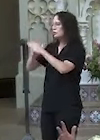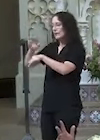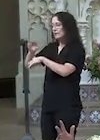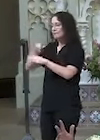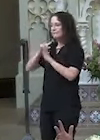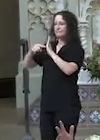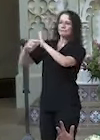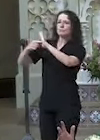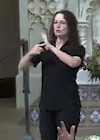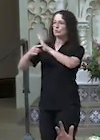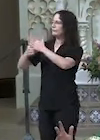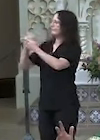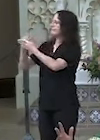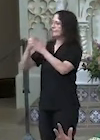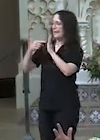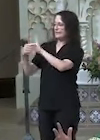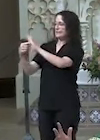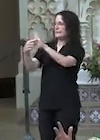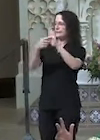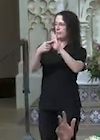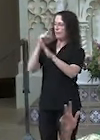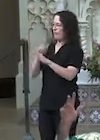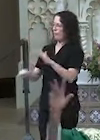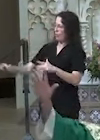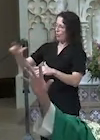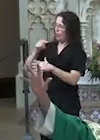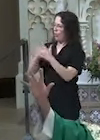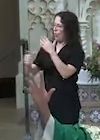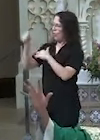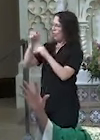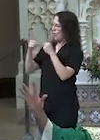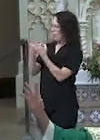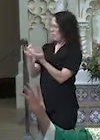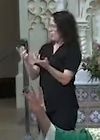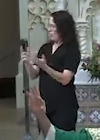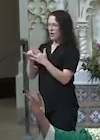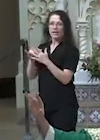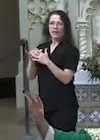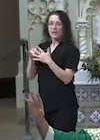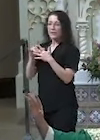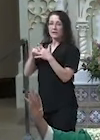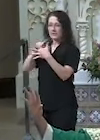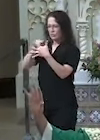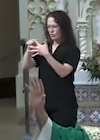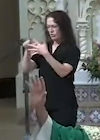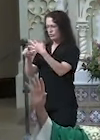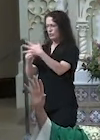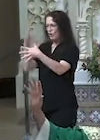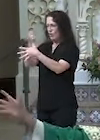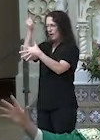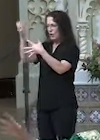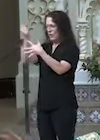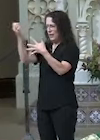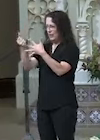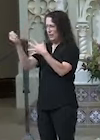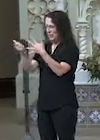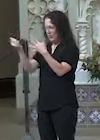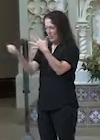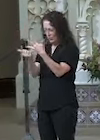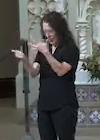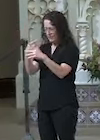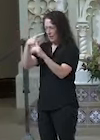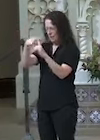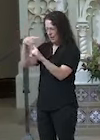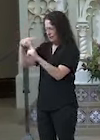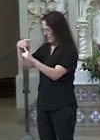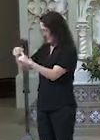the Archdiocese, okay, in this project. That's a win kind of a deal, I